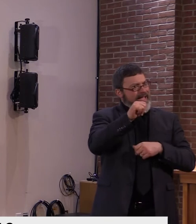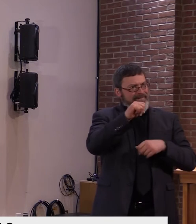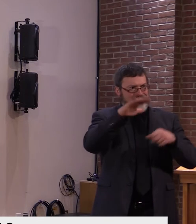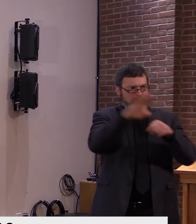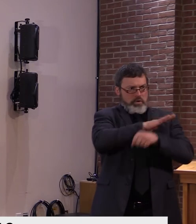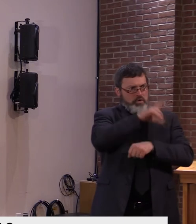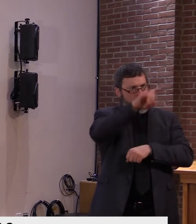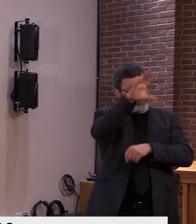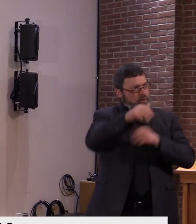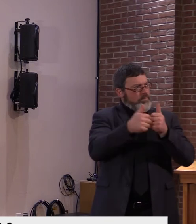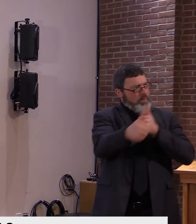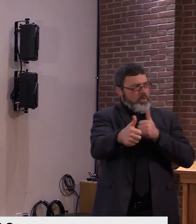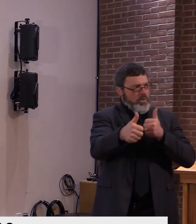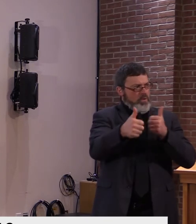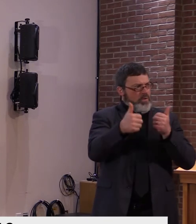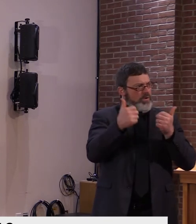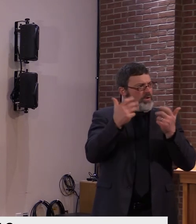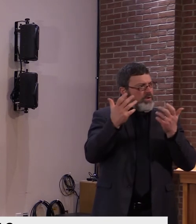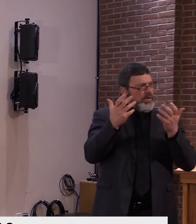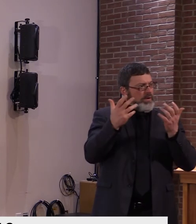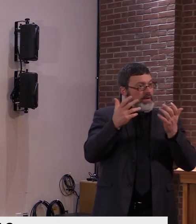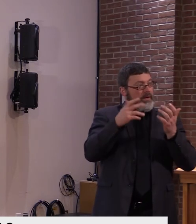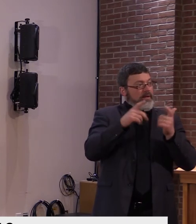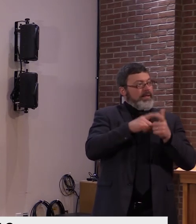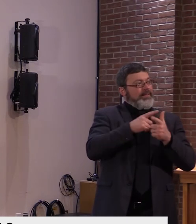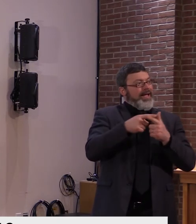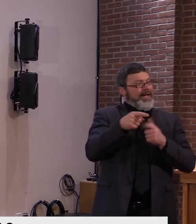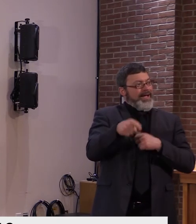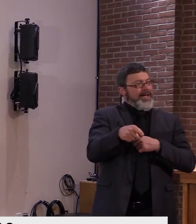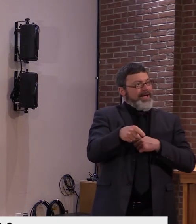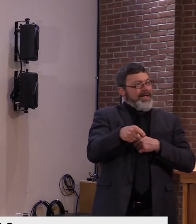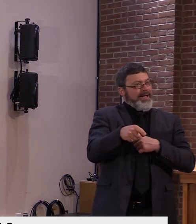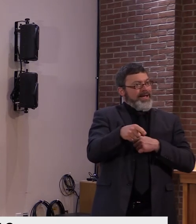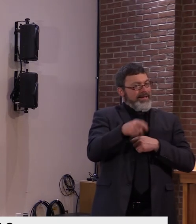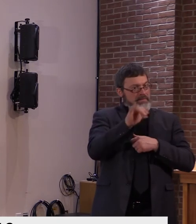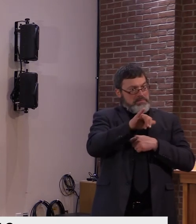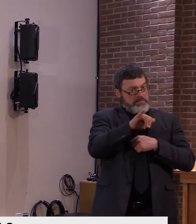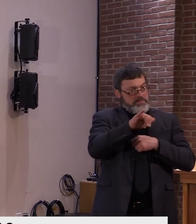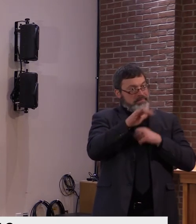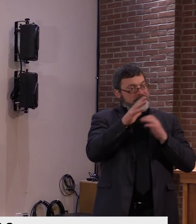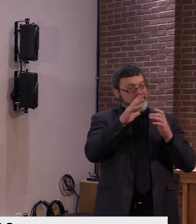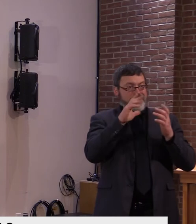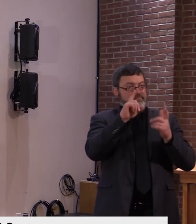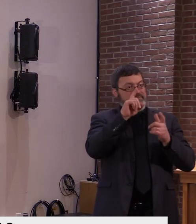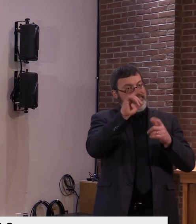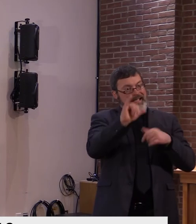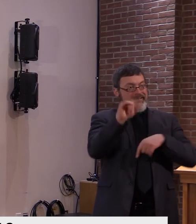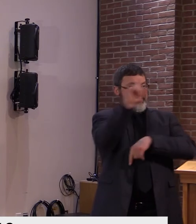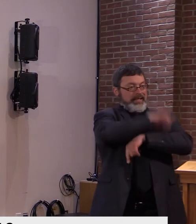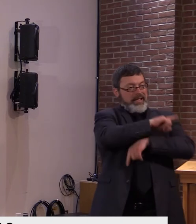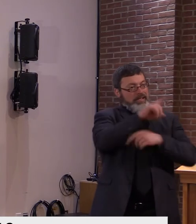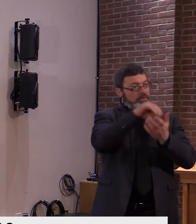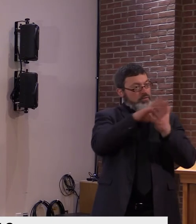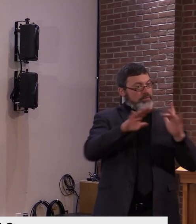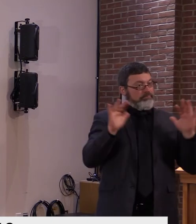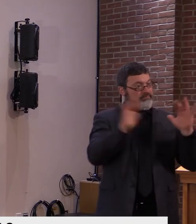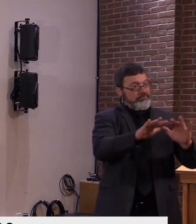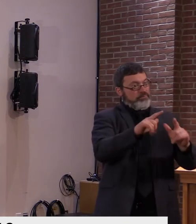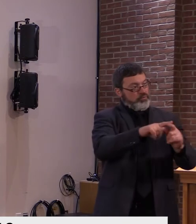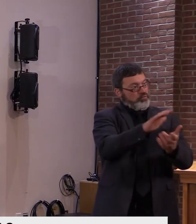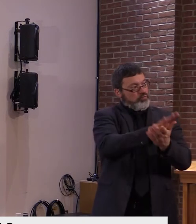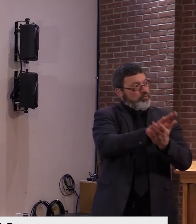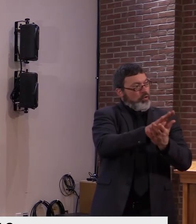their in-person lessons, they are not in a position to be able to provide curriculum lessons on those absence